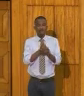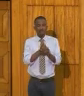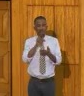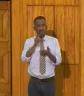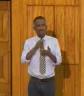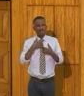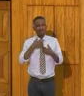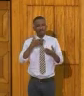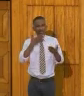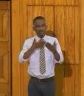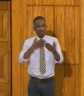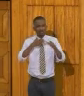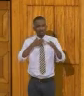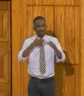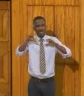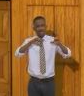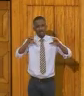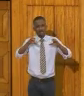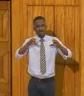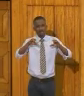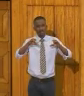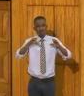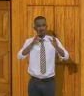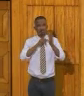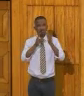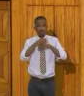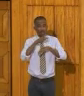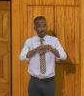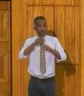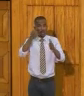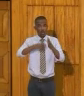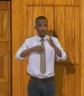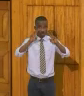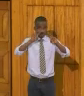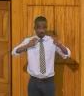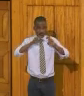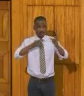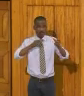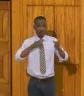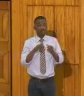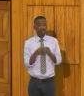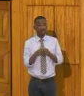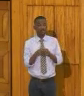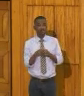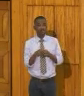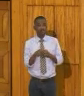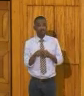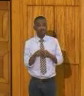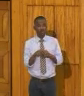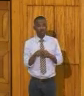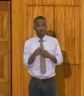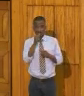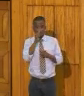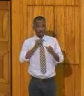retrospective activity-based comparative cost analysis of what is the cost in a private